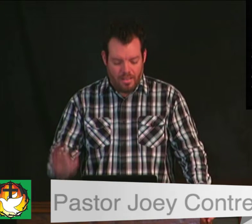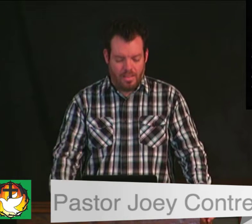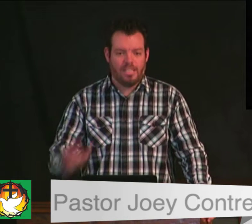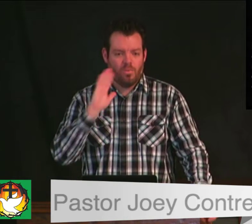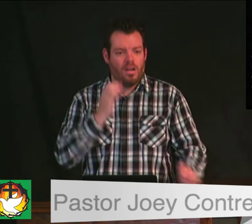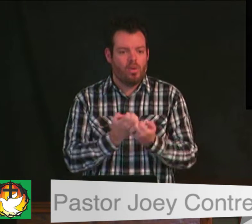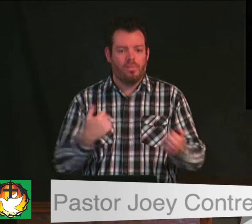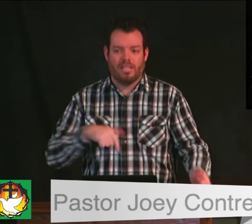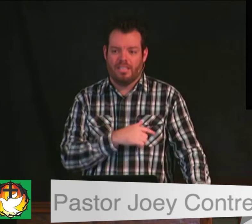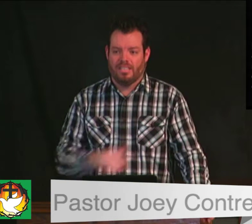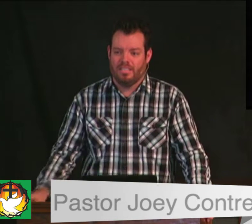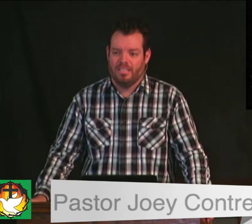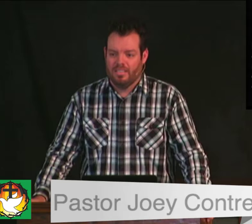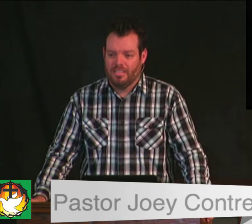This will equip us.